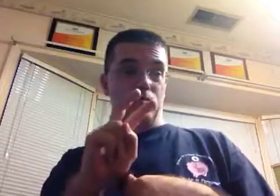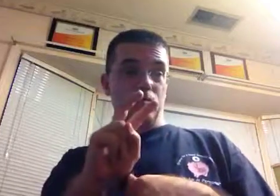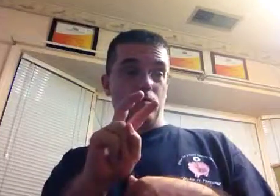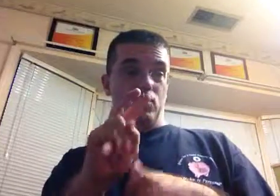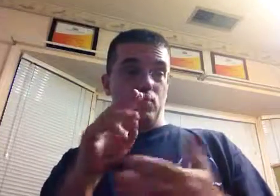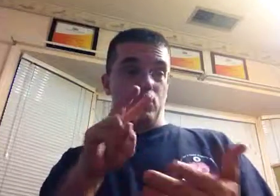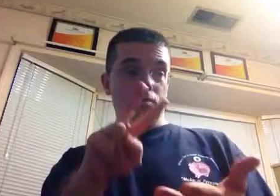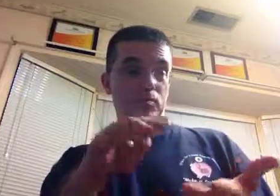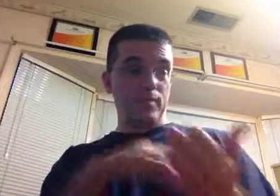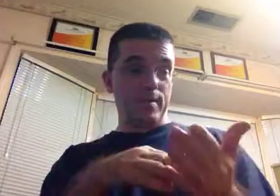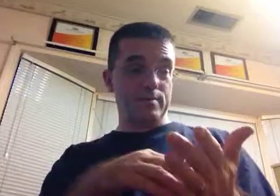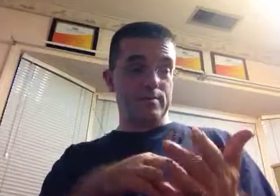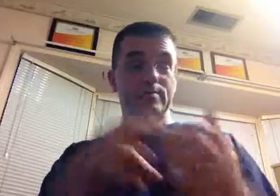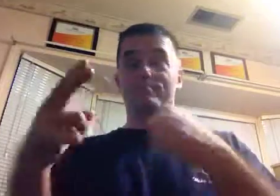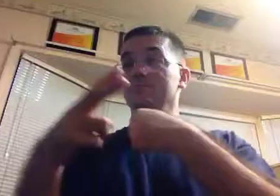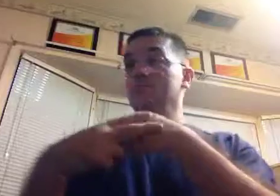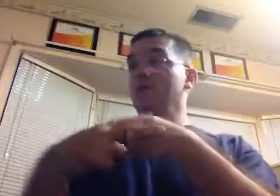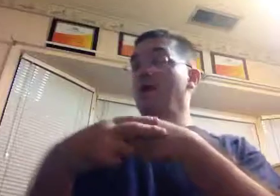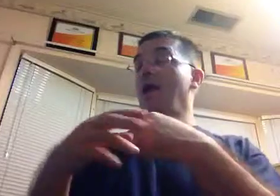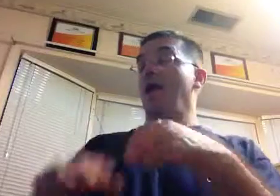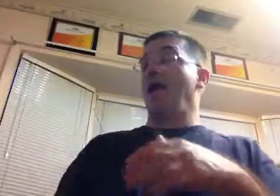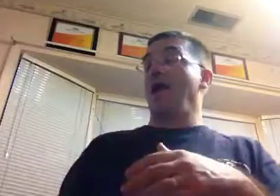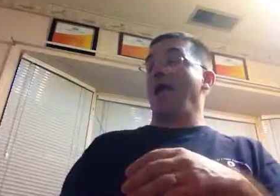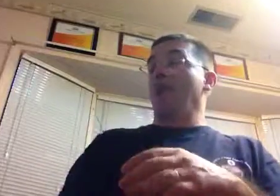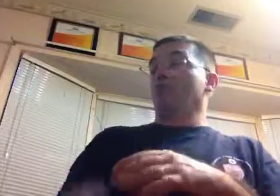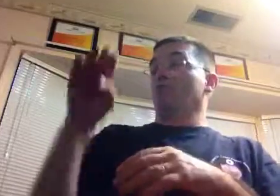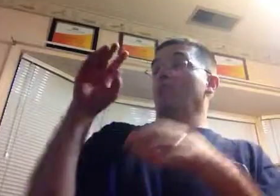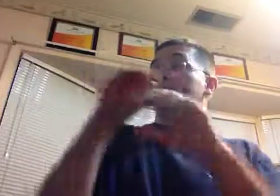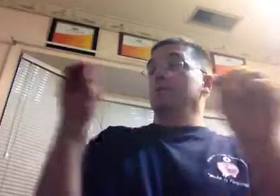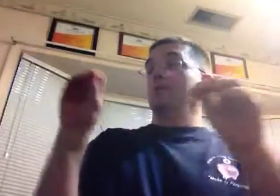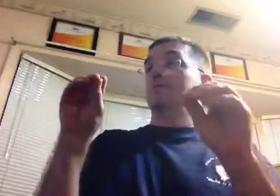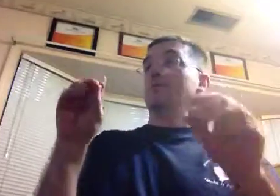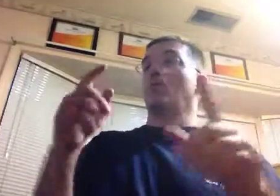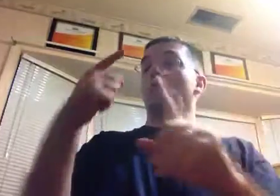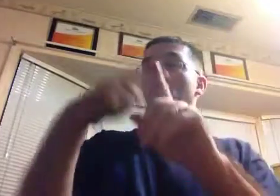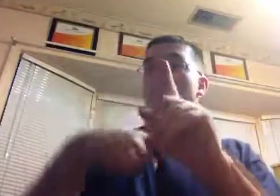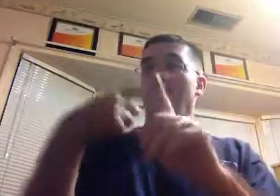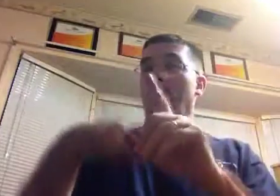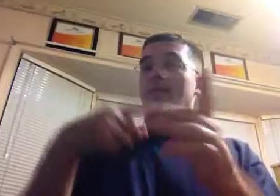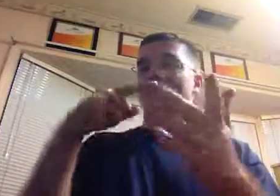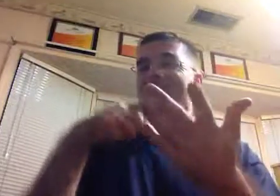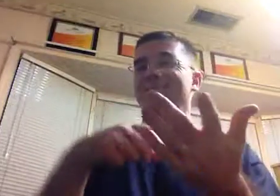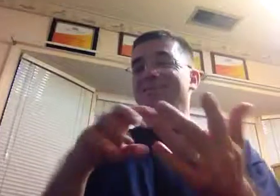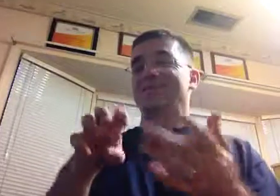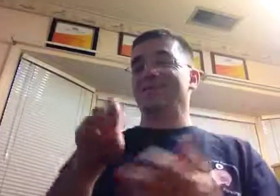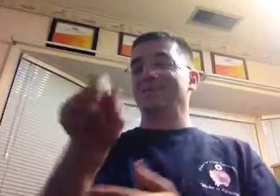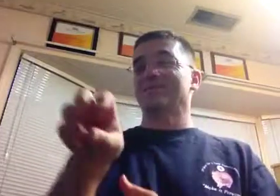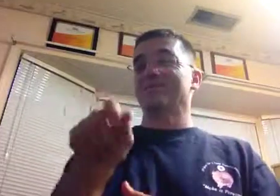to having absolutely nothing. I grew up with nothing. Our monthly expenses are about $800 a month.